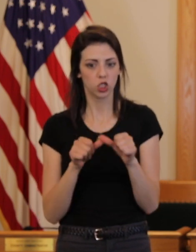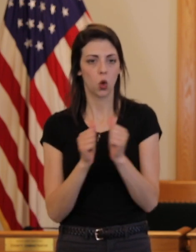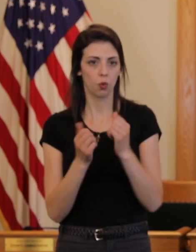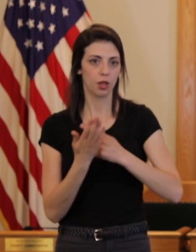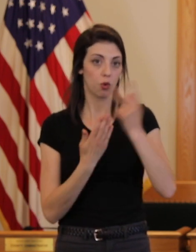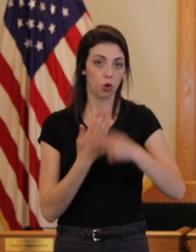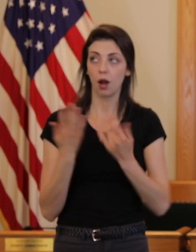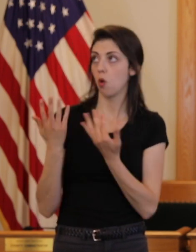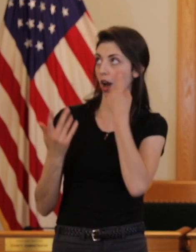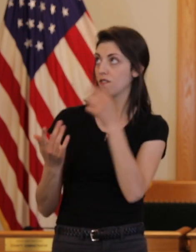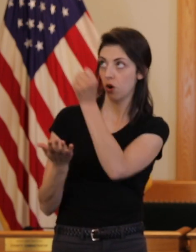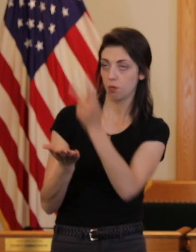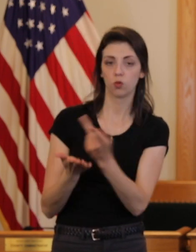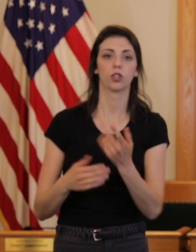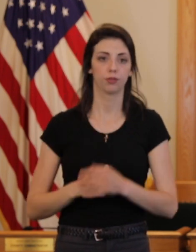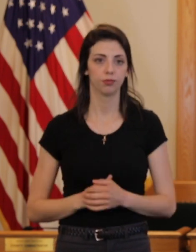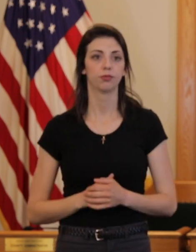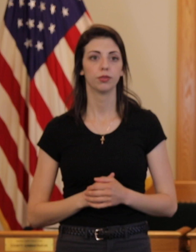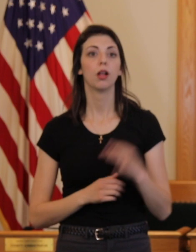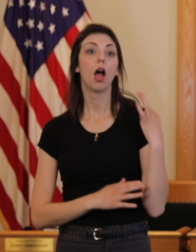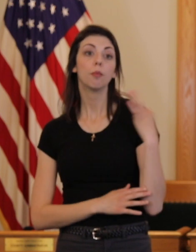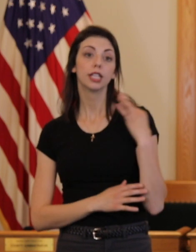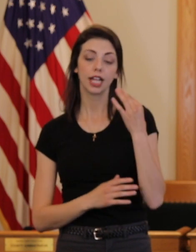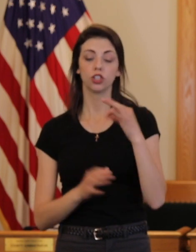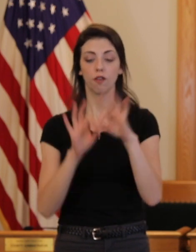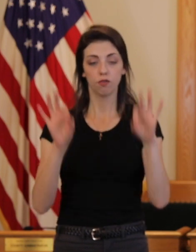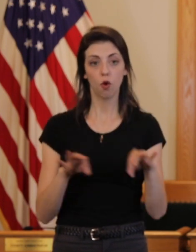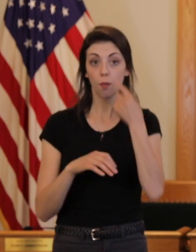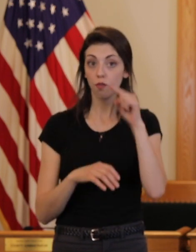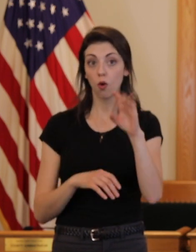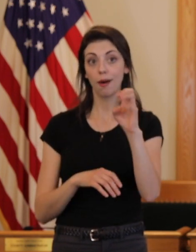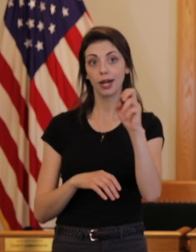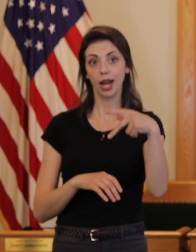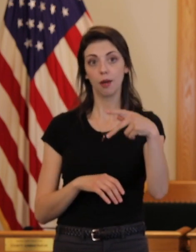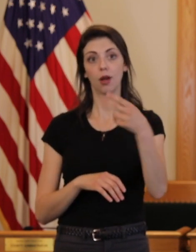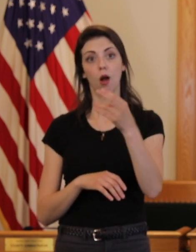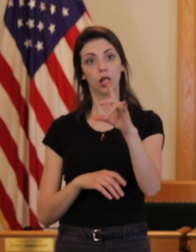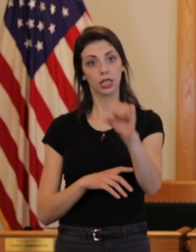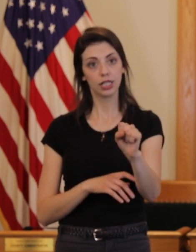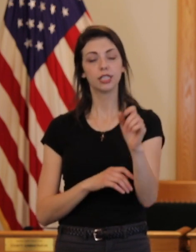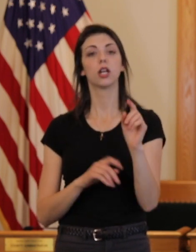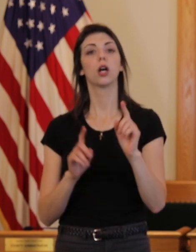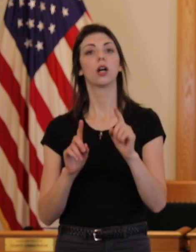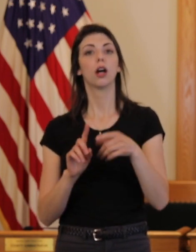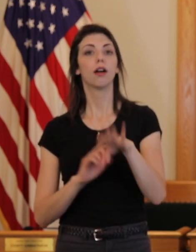given. Application forms and rental information for Camp Hollis can be found on the website at